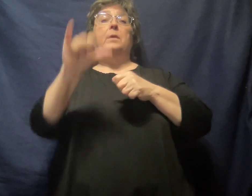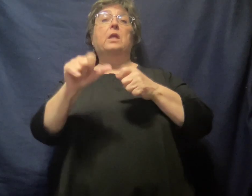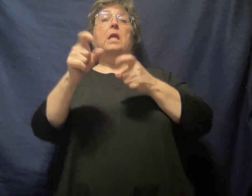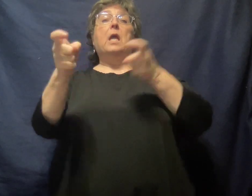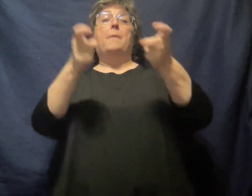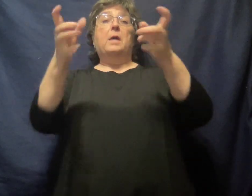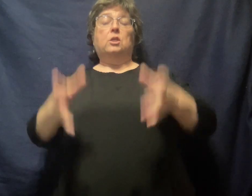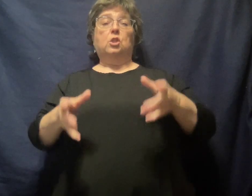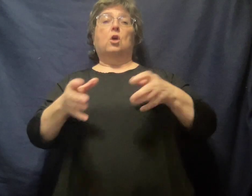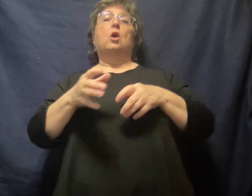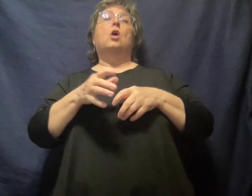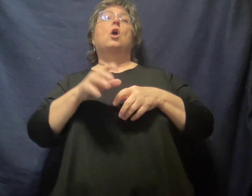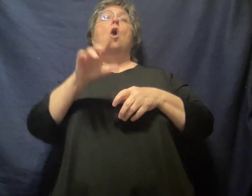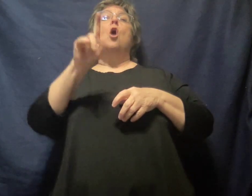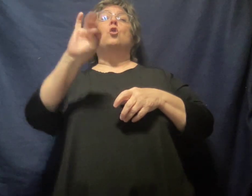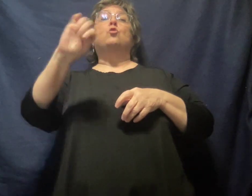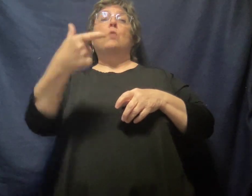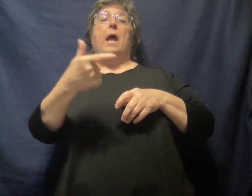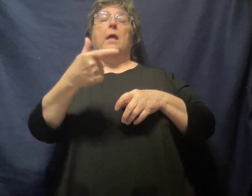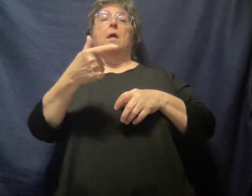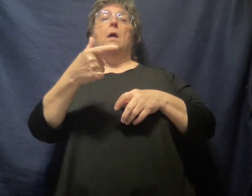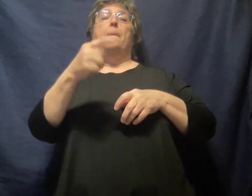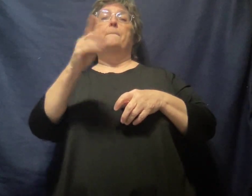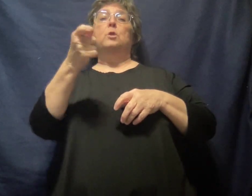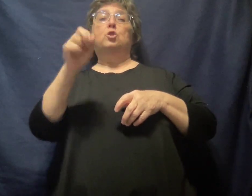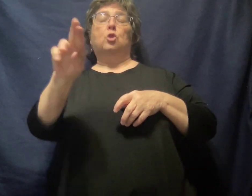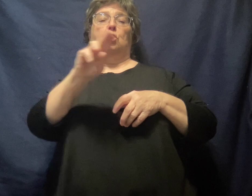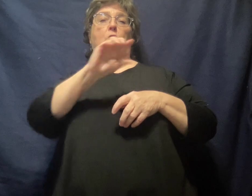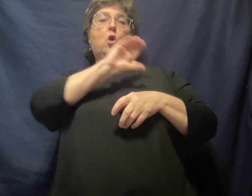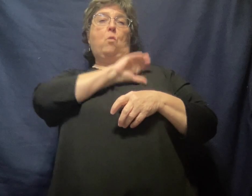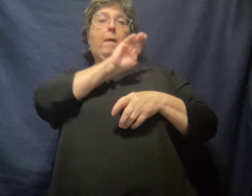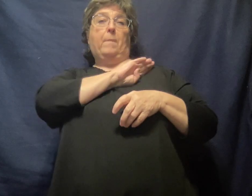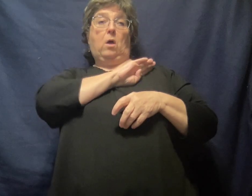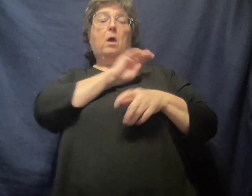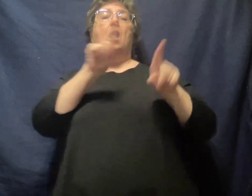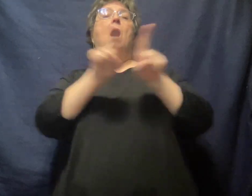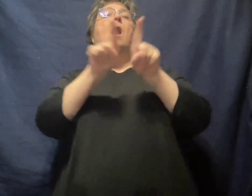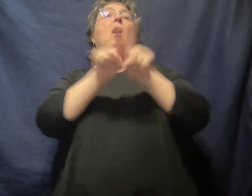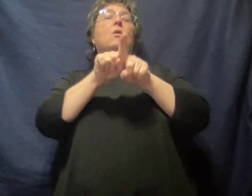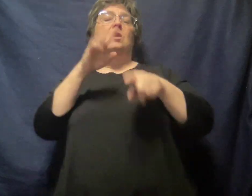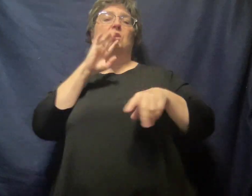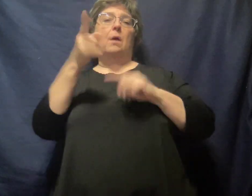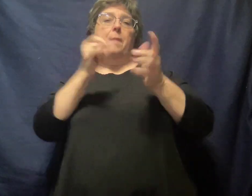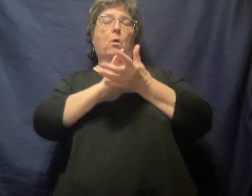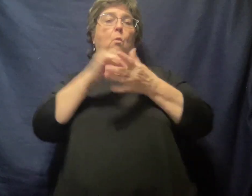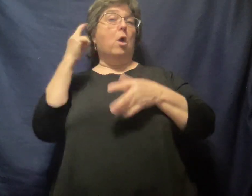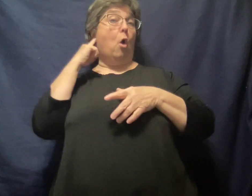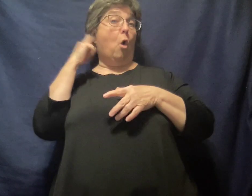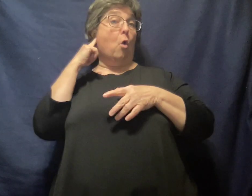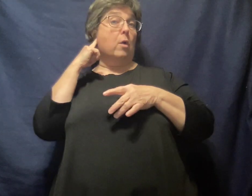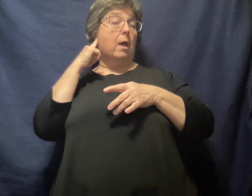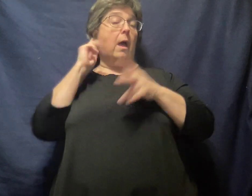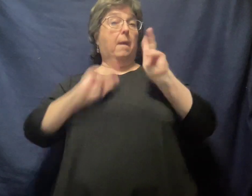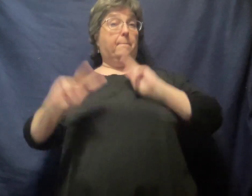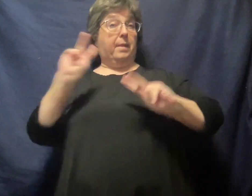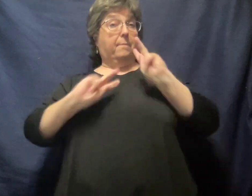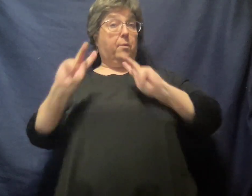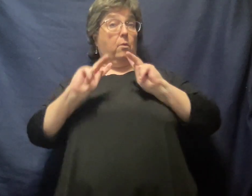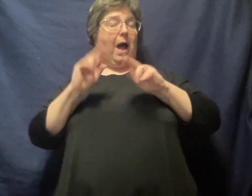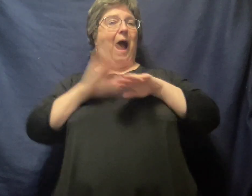Greg Butcher, to talk a little bit about some of the rescue missions they've been doing, but also what we've heard about individuals who are getting on the roads